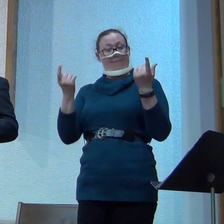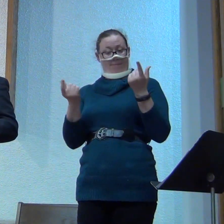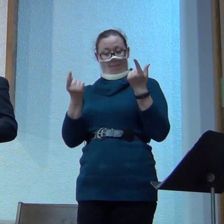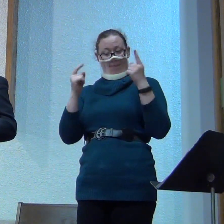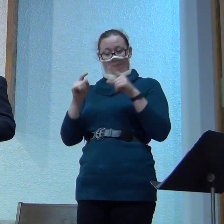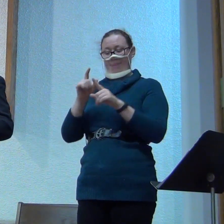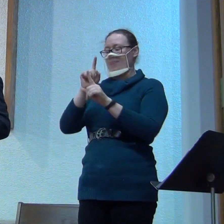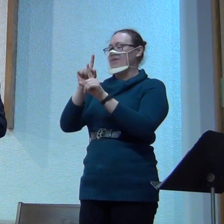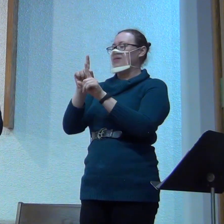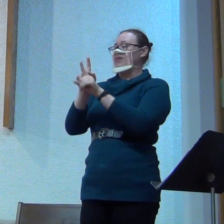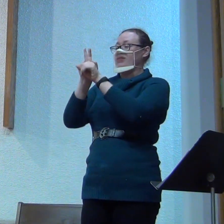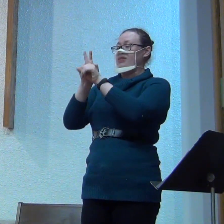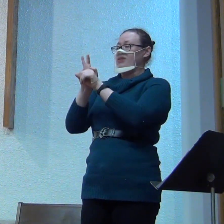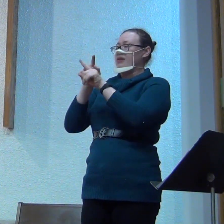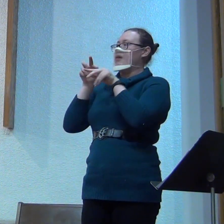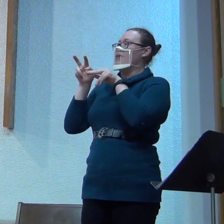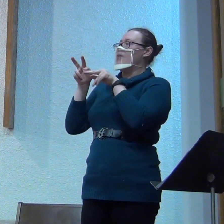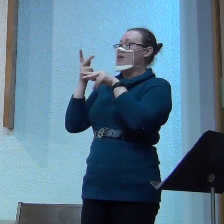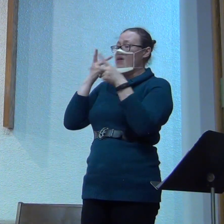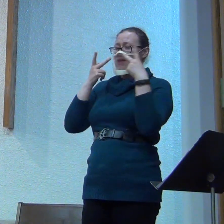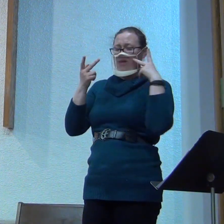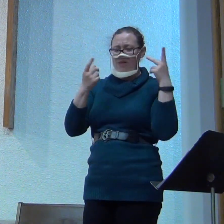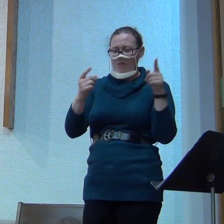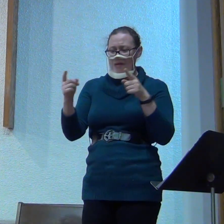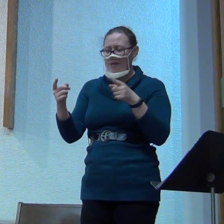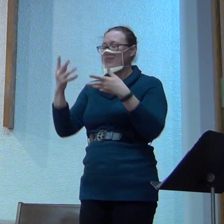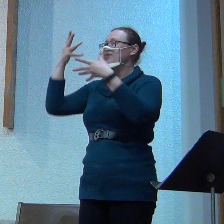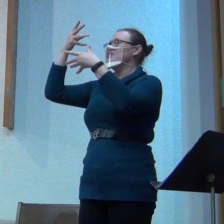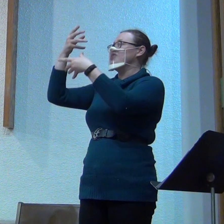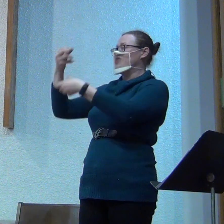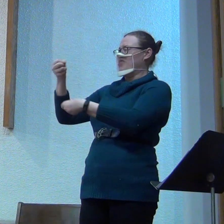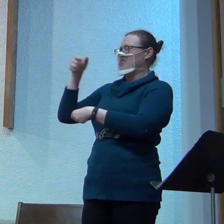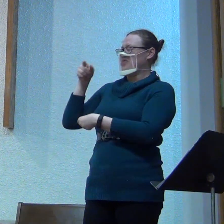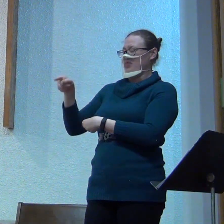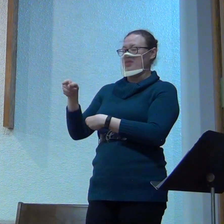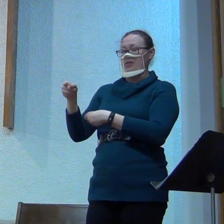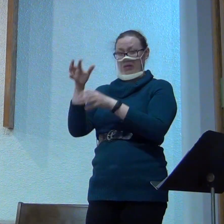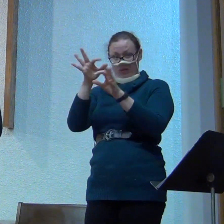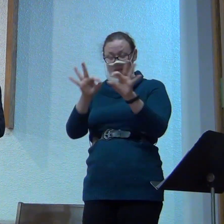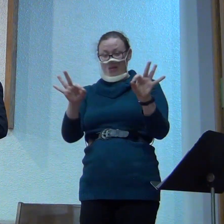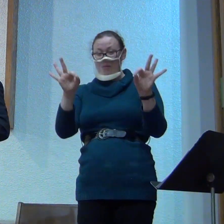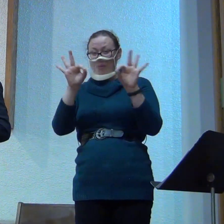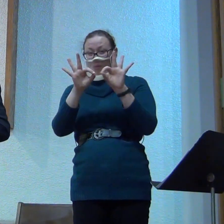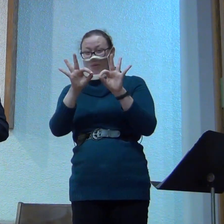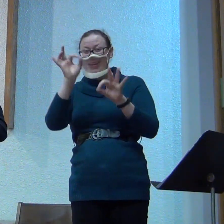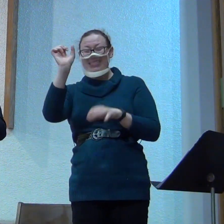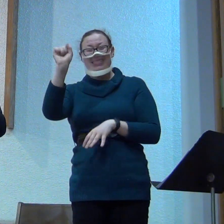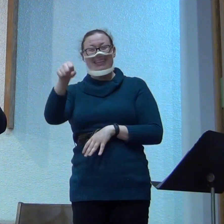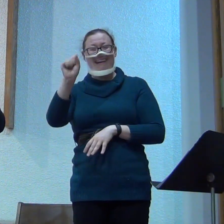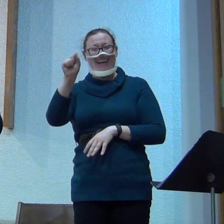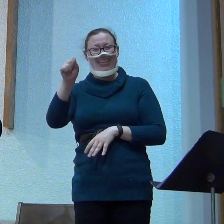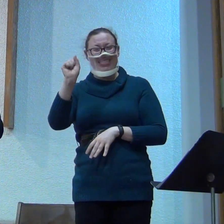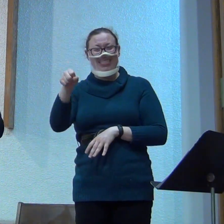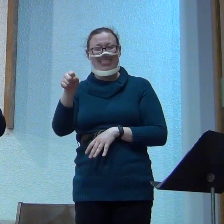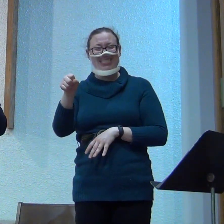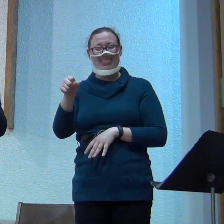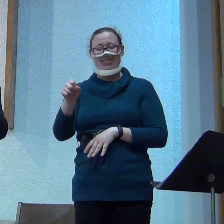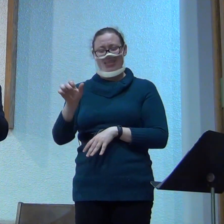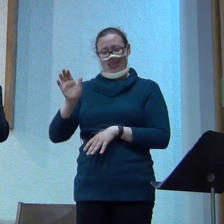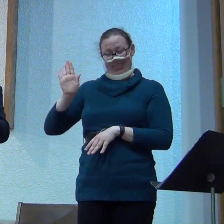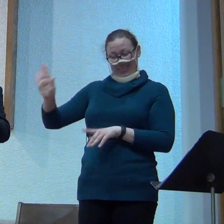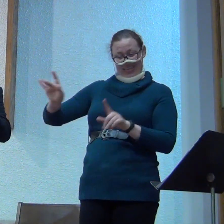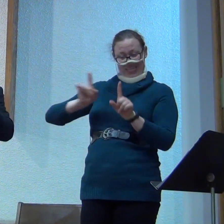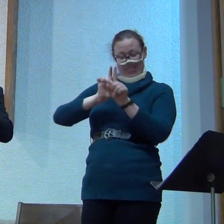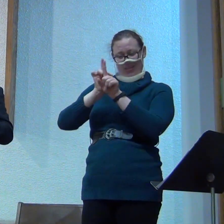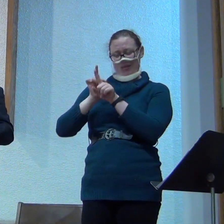their faith in him. Is this a big deal? Yeah, it's a big deal. It caused